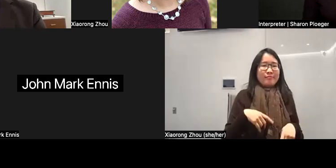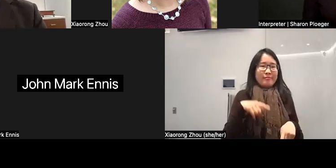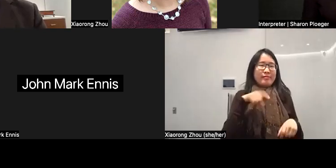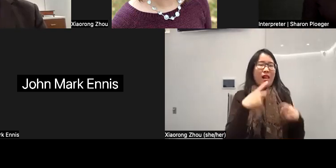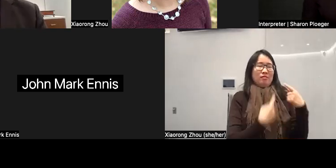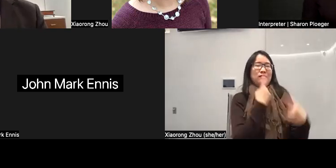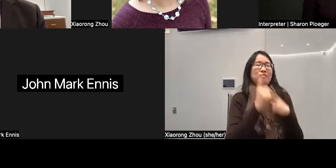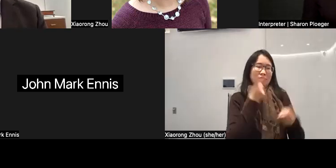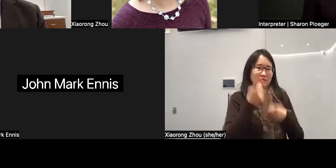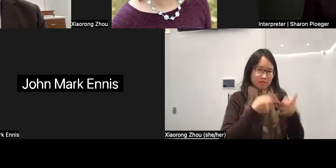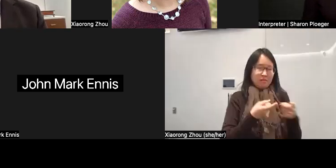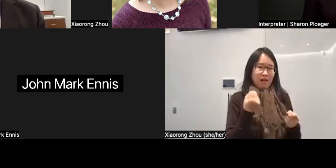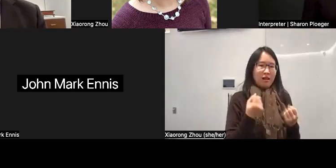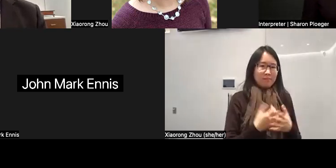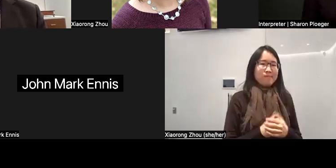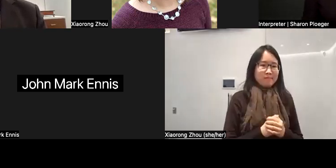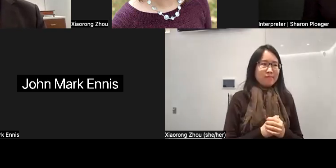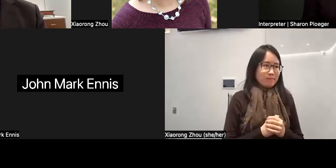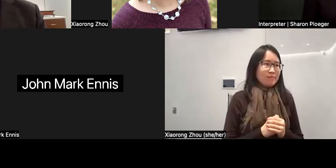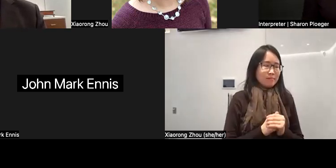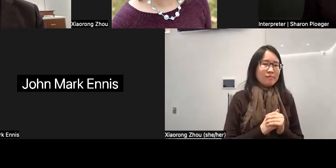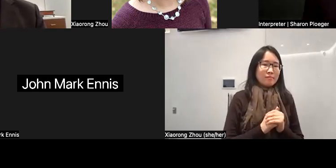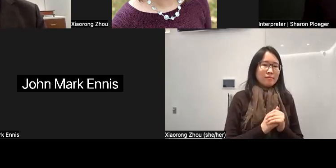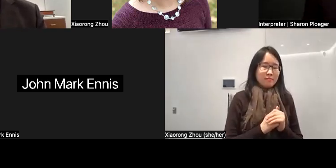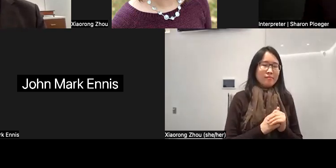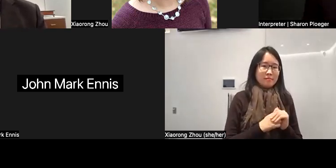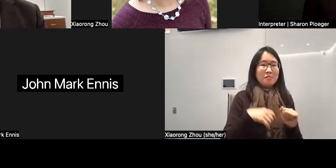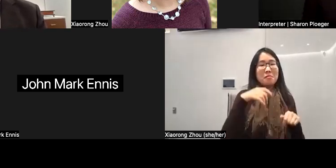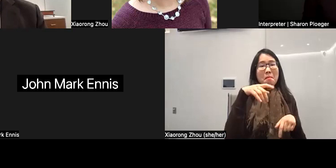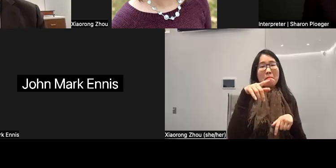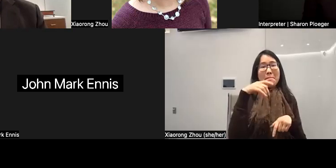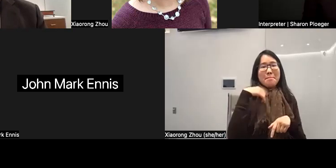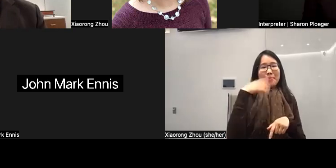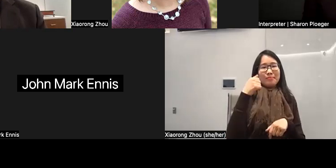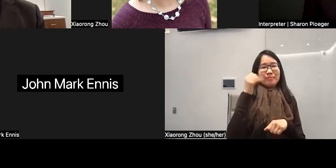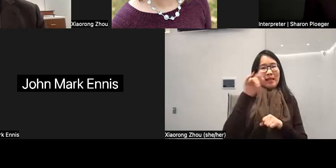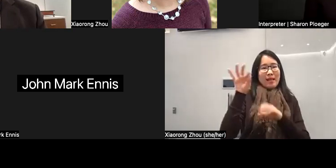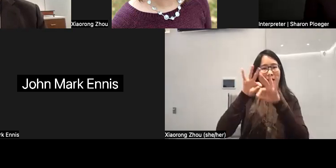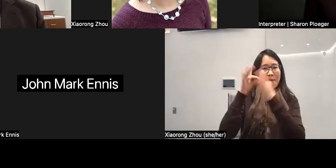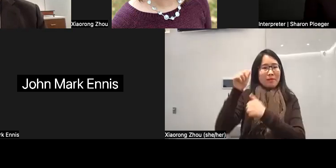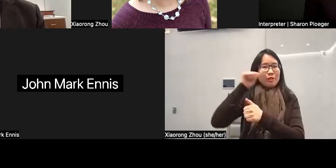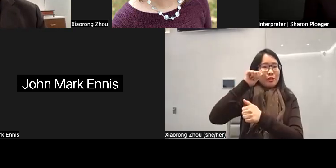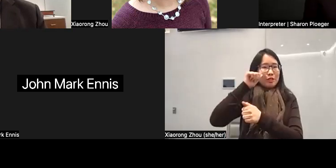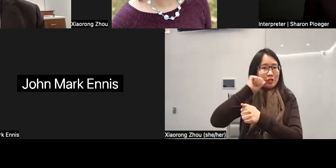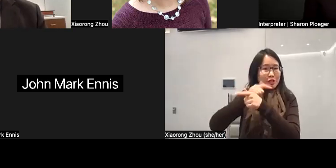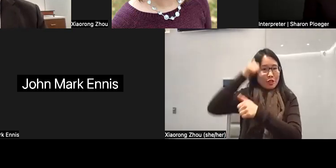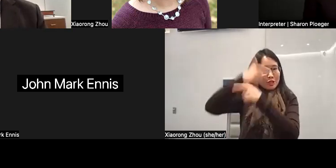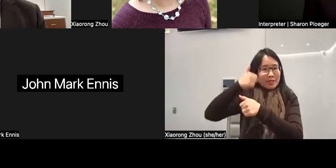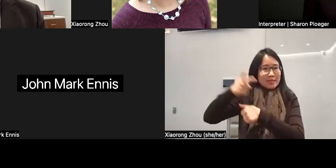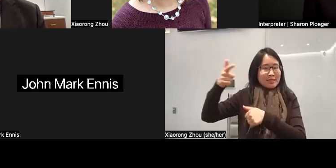that I was an evil person or something like that, and insulted me quite a bit because of their perception of me being